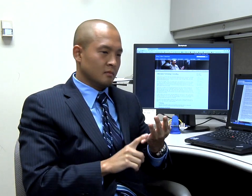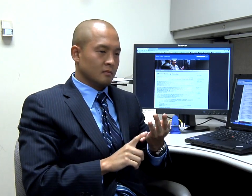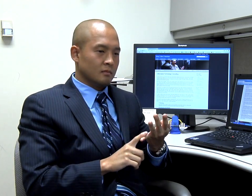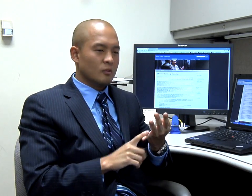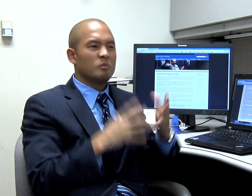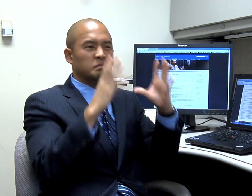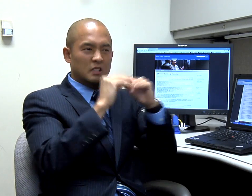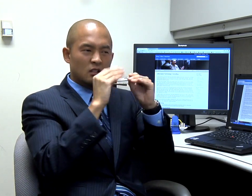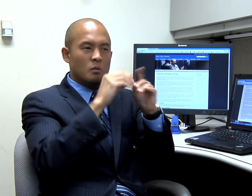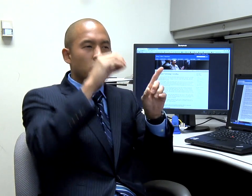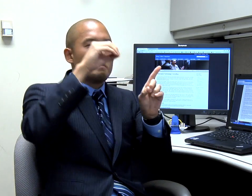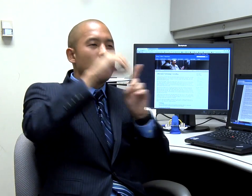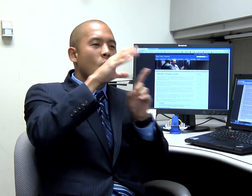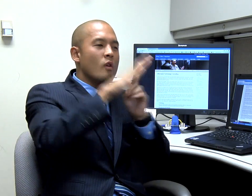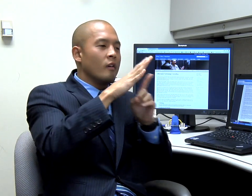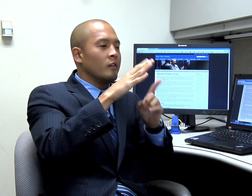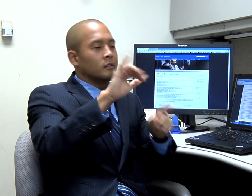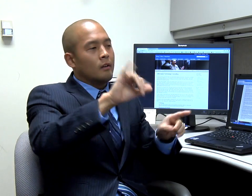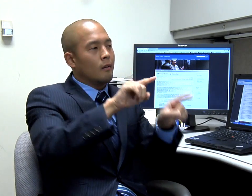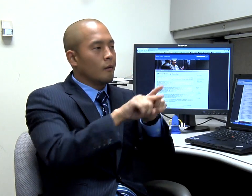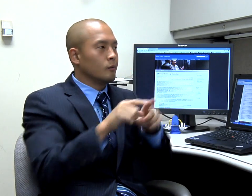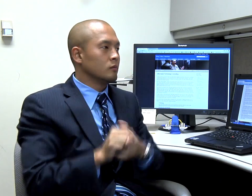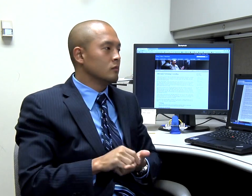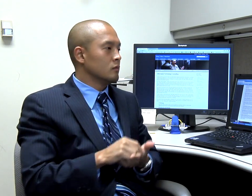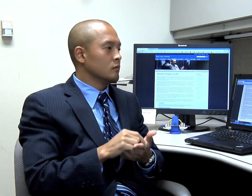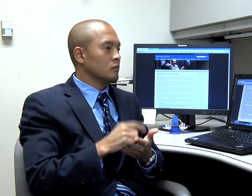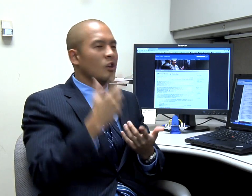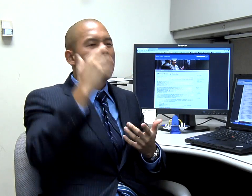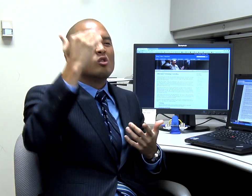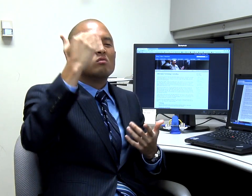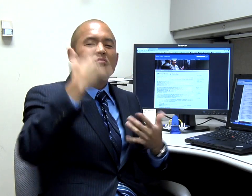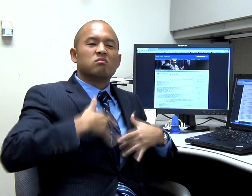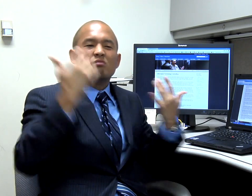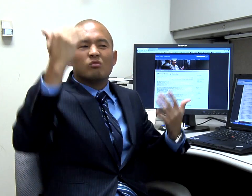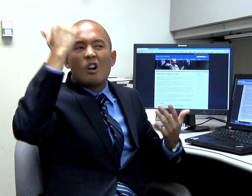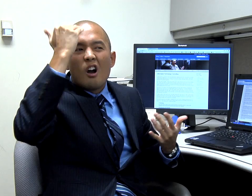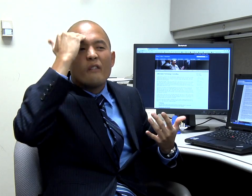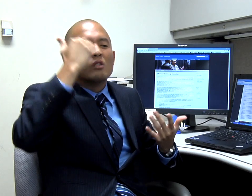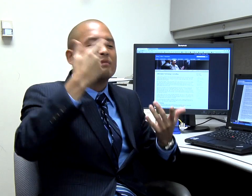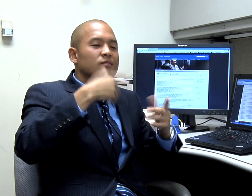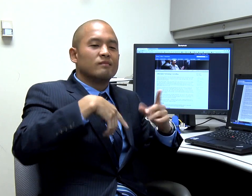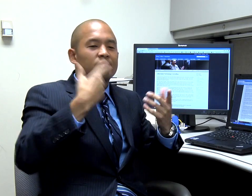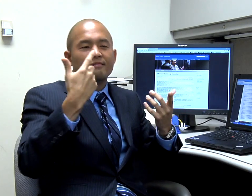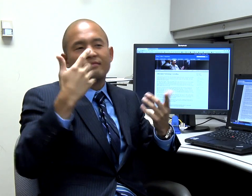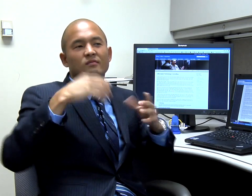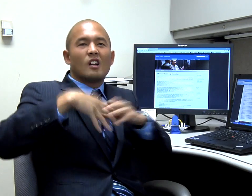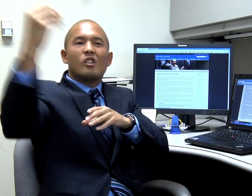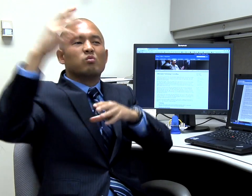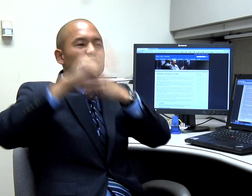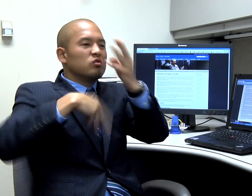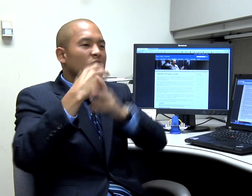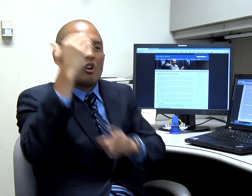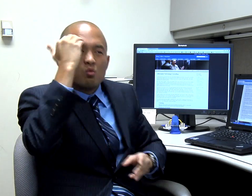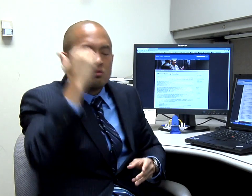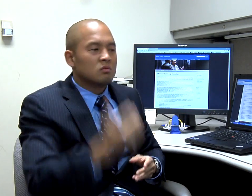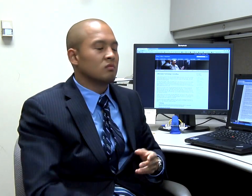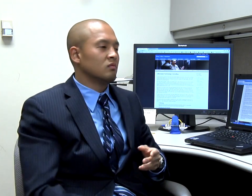to a variety of different meetings, such as, you know, what's going on within the firm or what's going on outside in the real world,